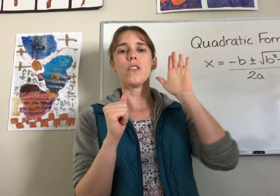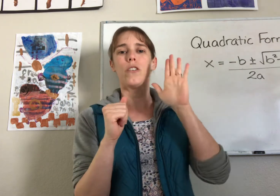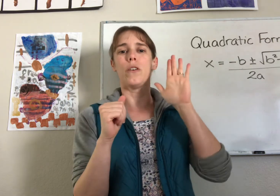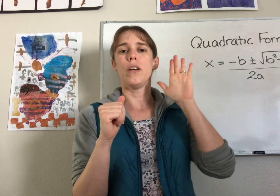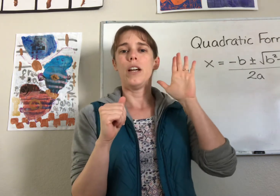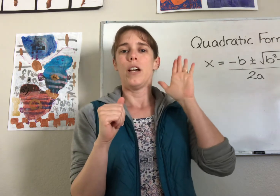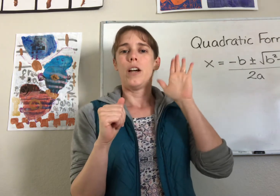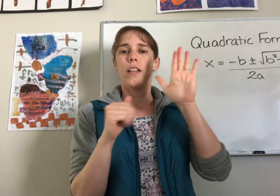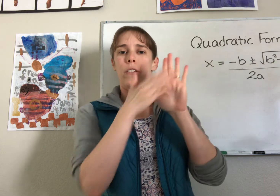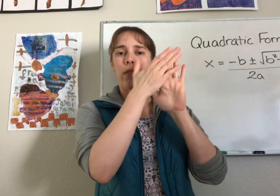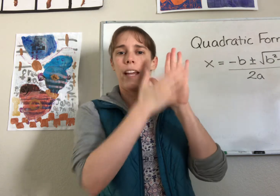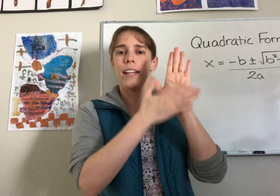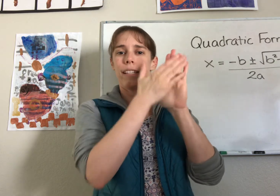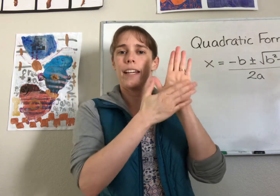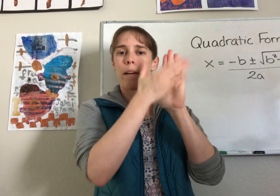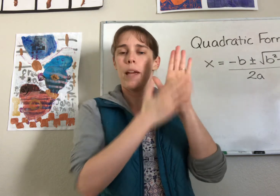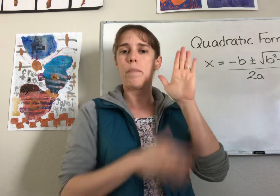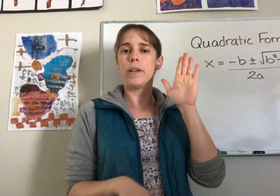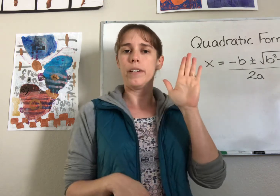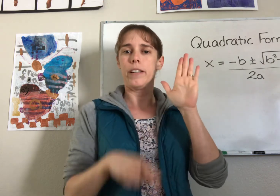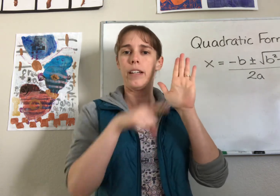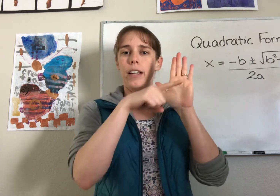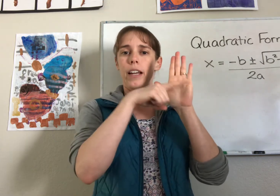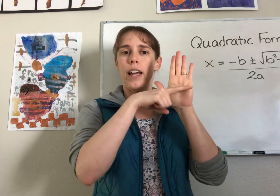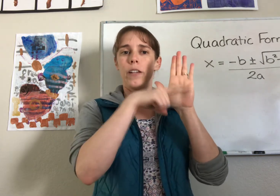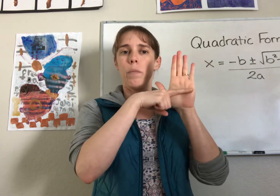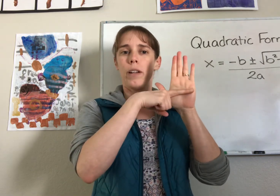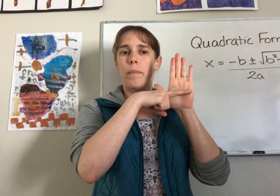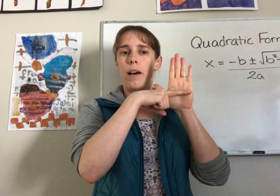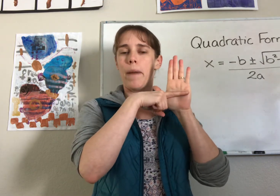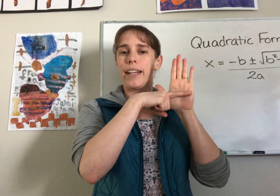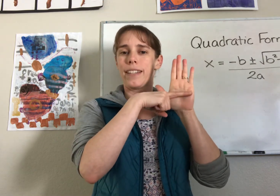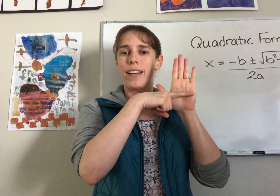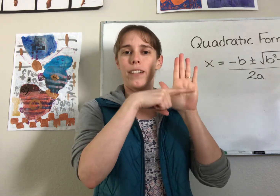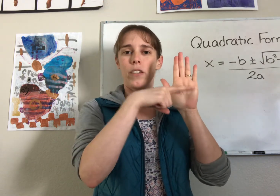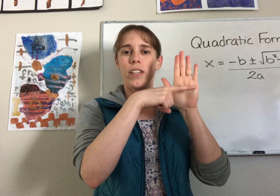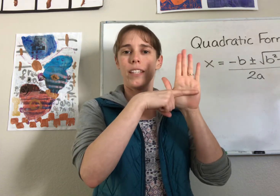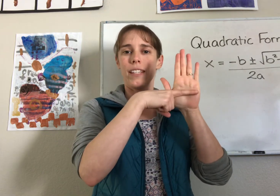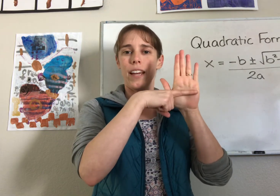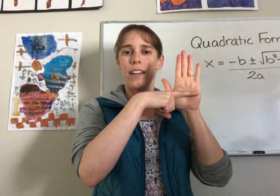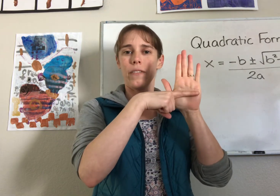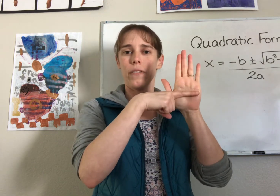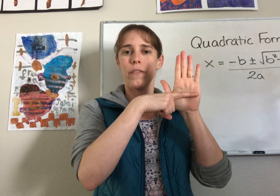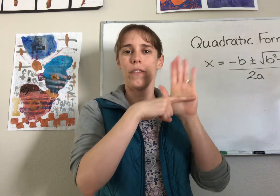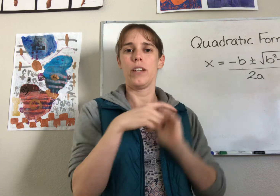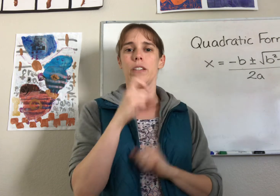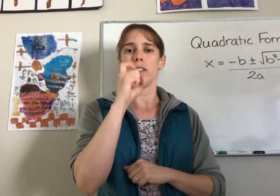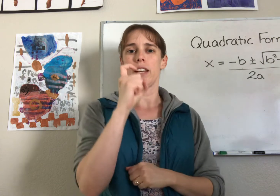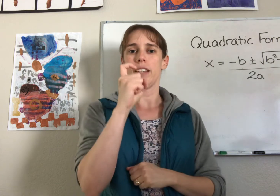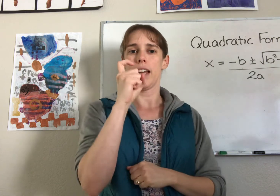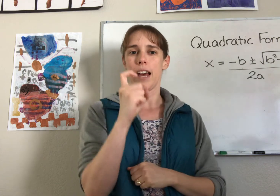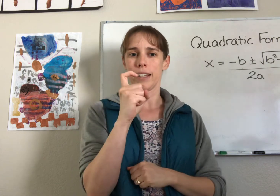So your hand is like a paper, and you put up a minus sign. So this is negative. So again,